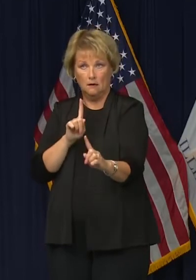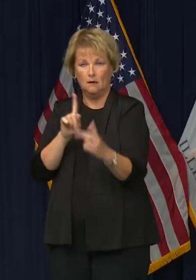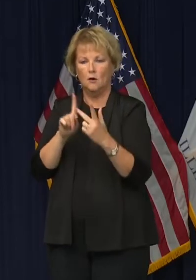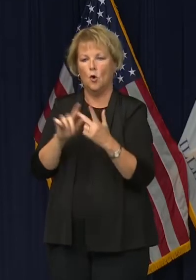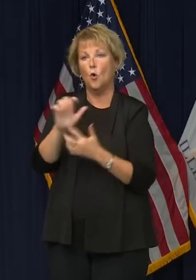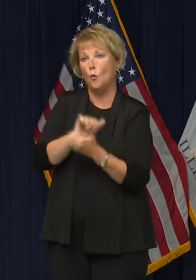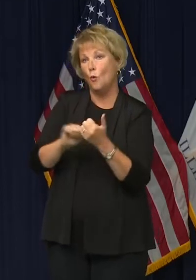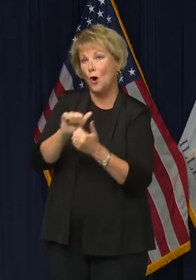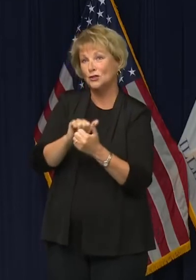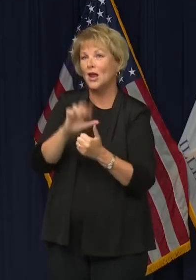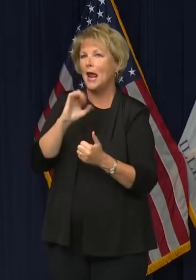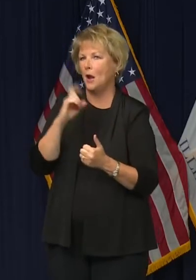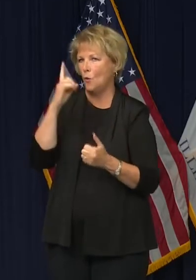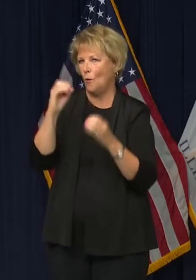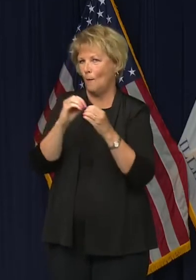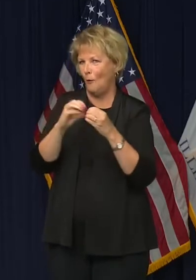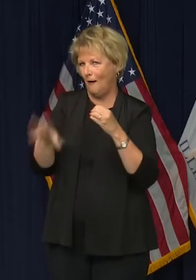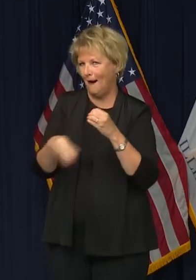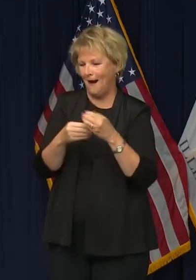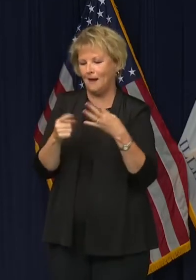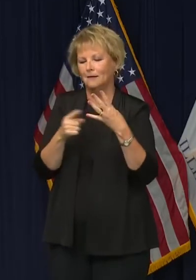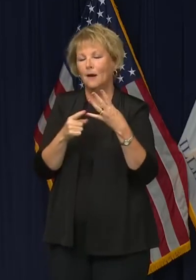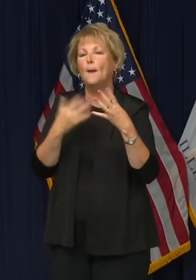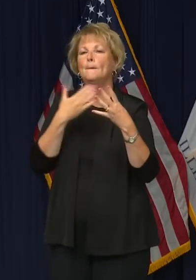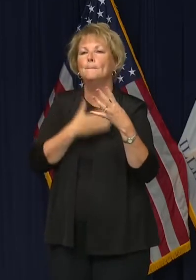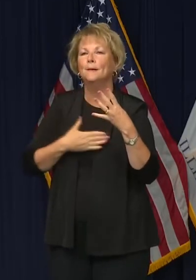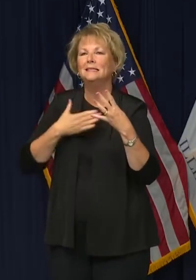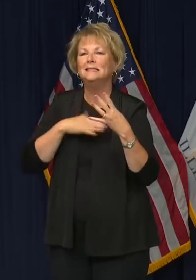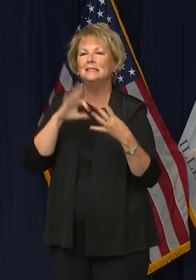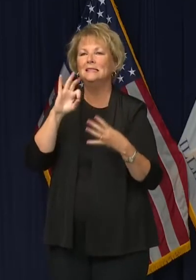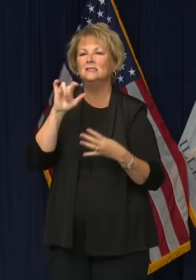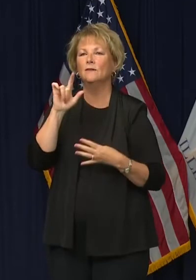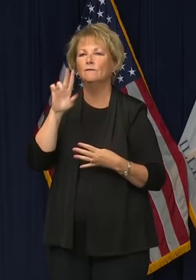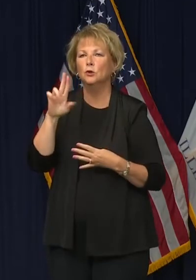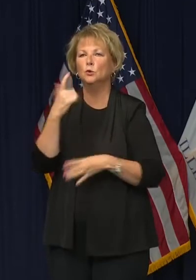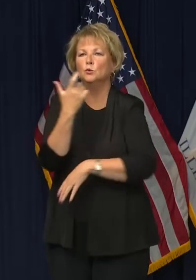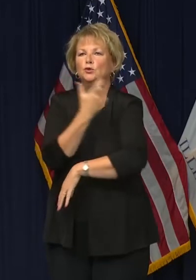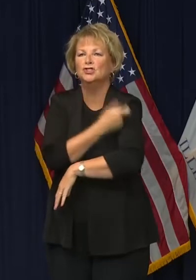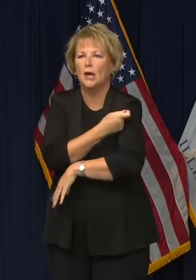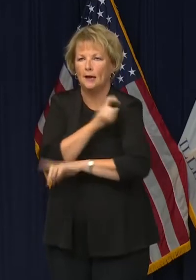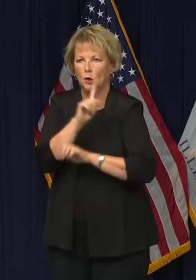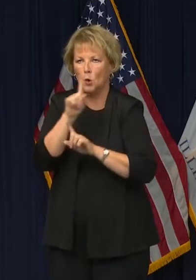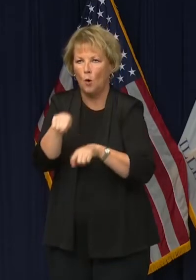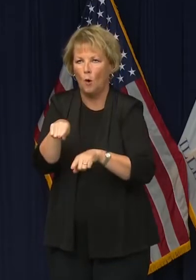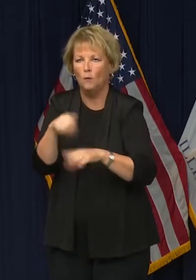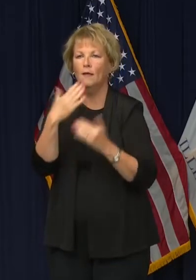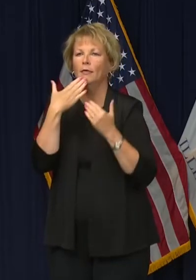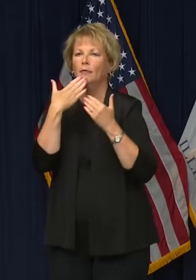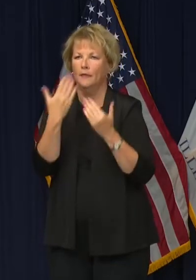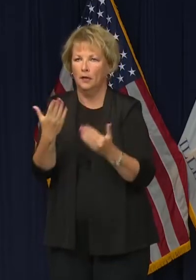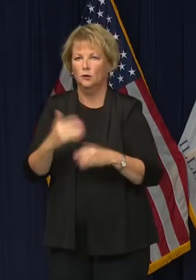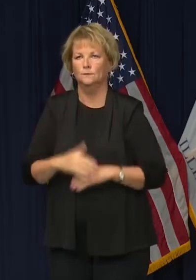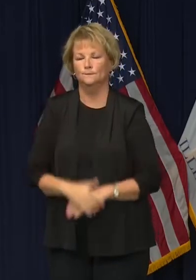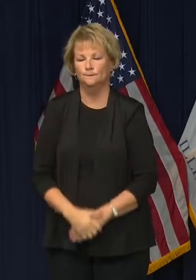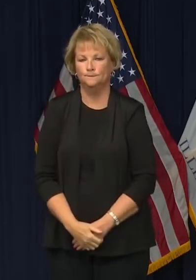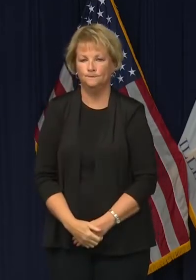your hands. And I'm going to add this every time as well. Please get your flu shot. Thank you.